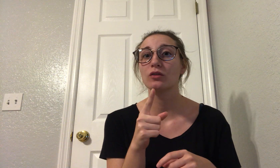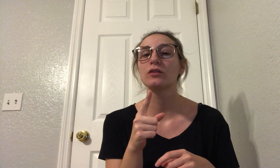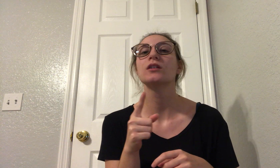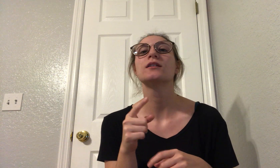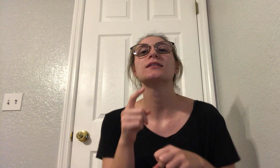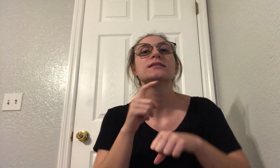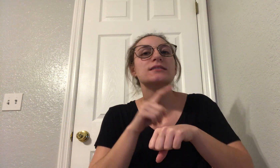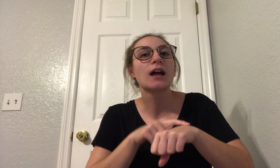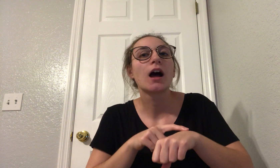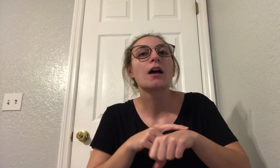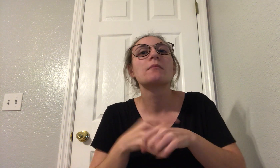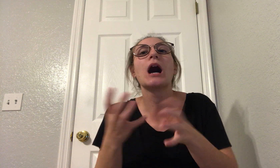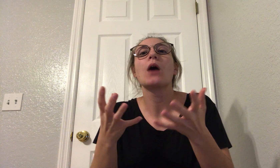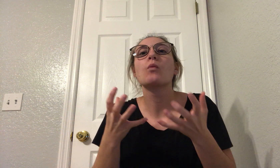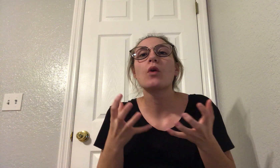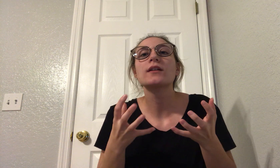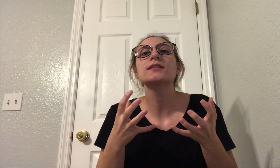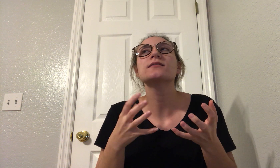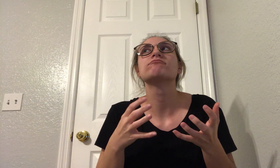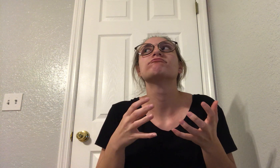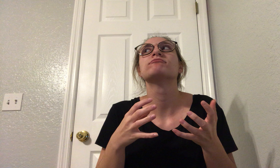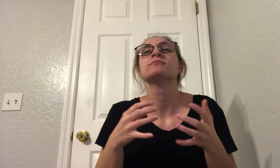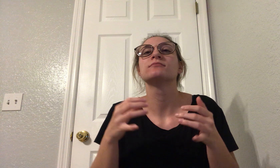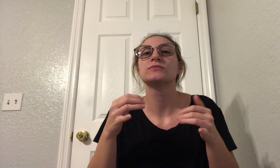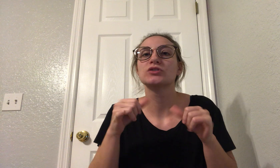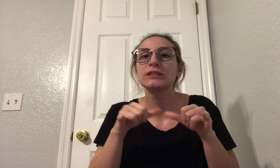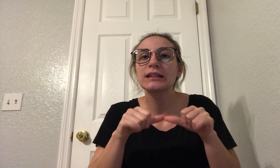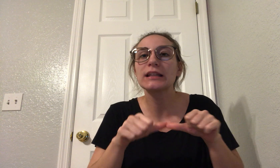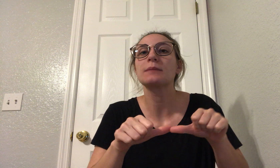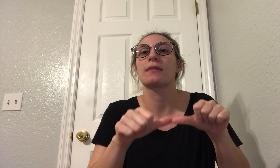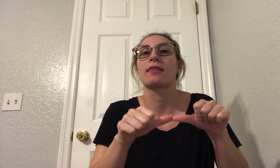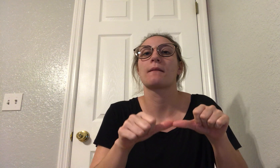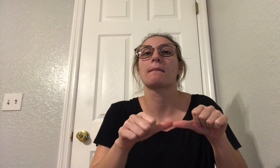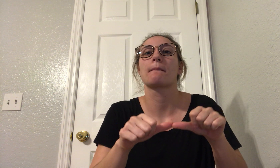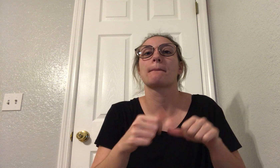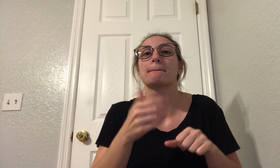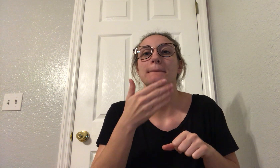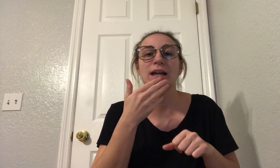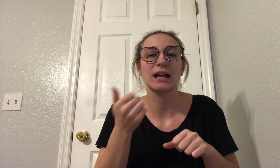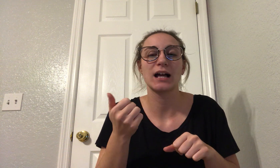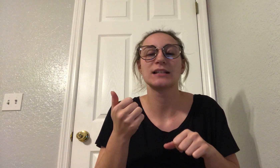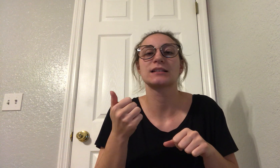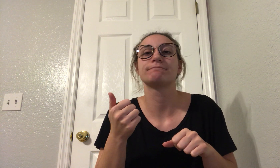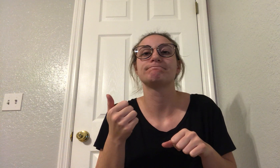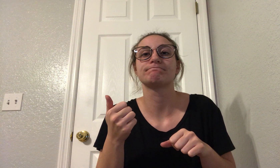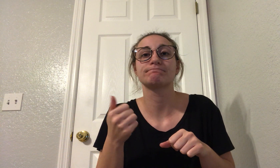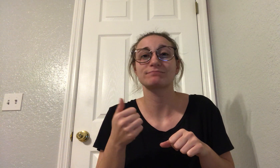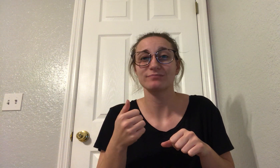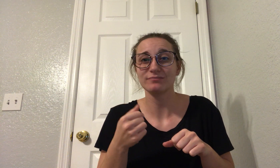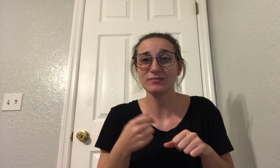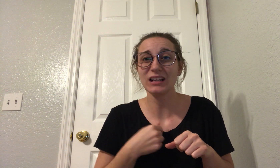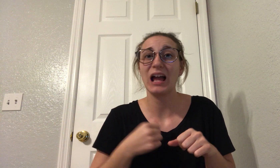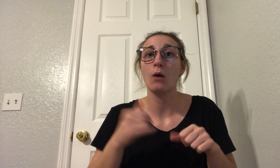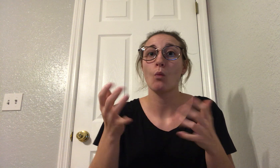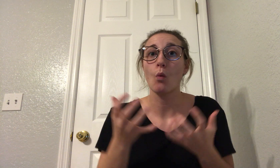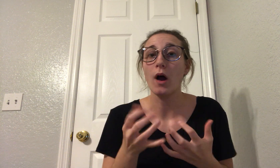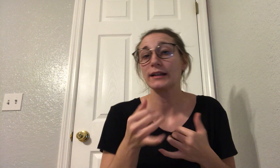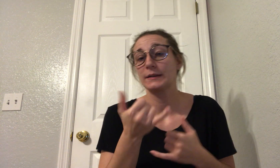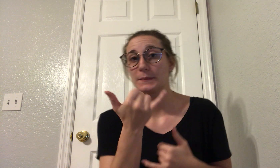because that's the real world. And to have fitness videos, I know I'm digressing, but where it's perfect and the perfect